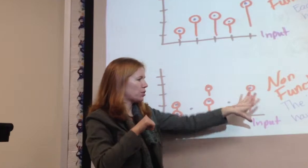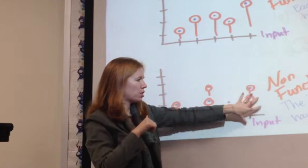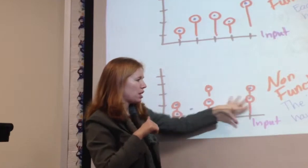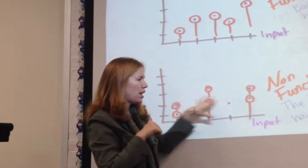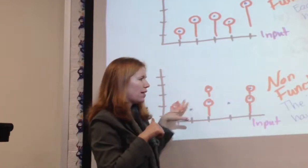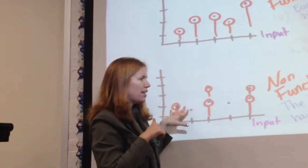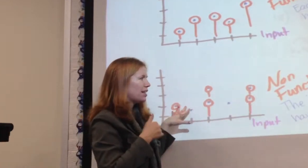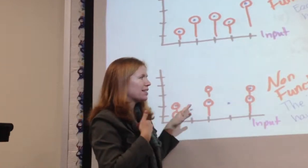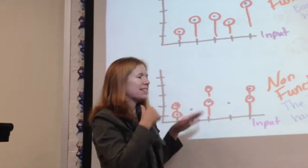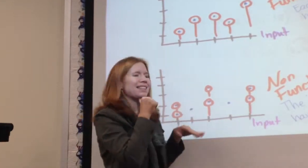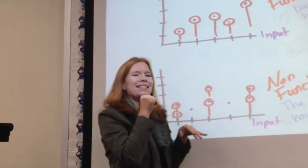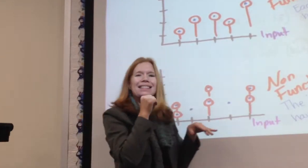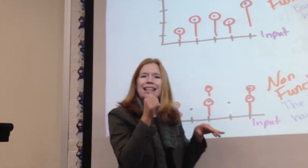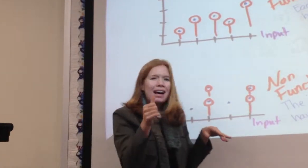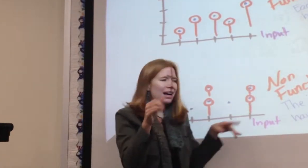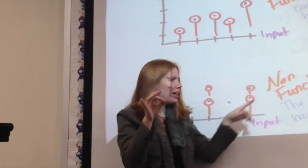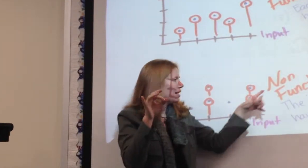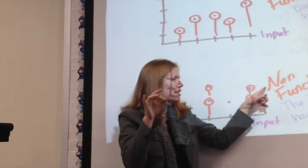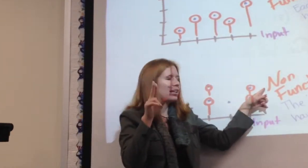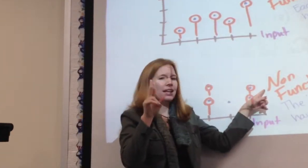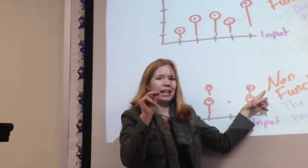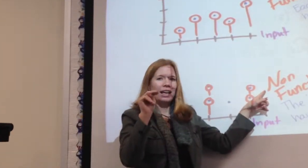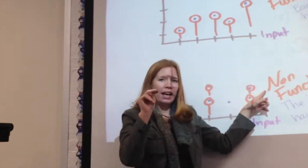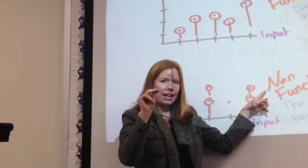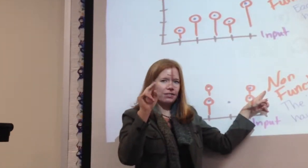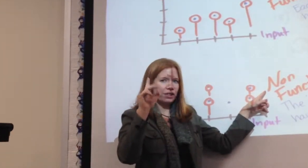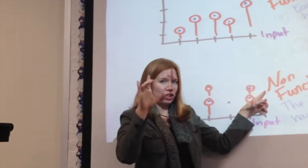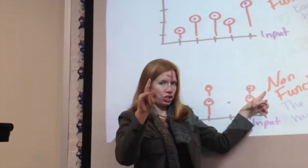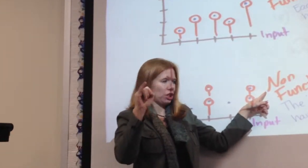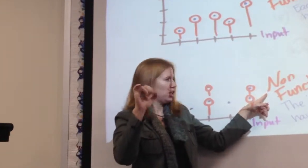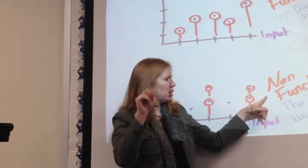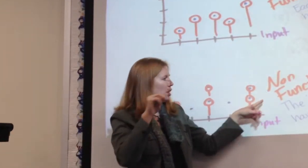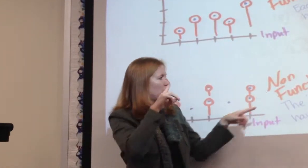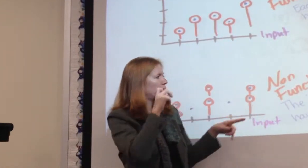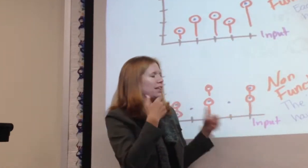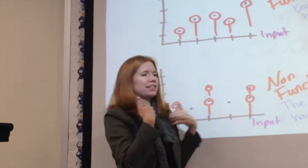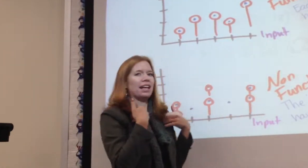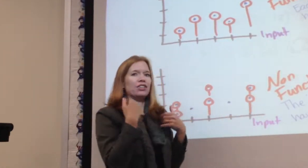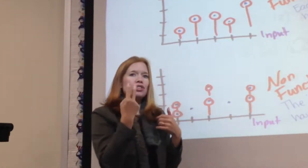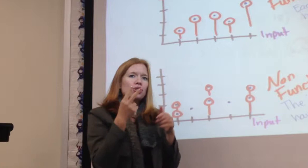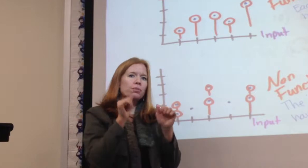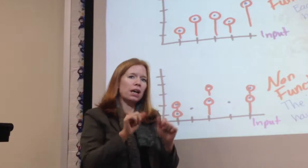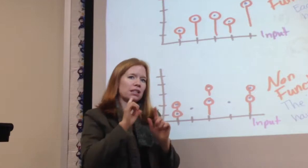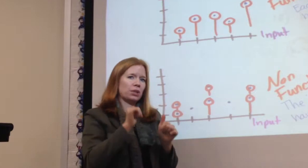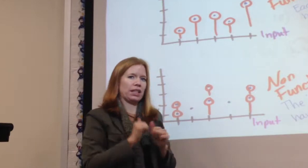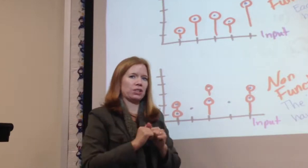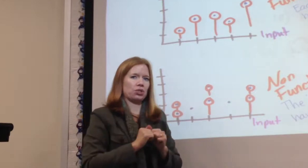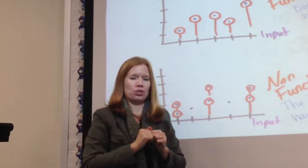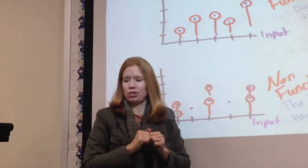answers. This is not a function because it has 2 possible answers.